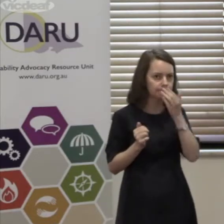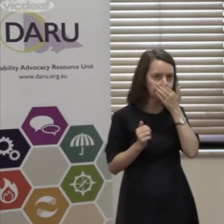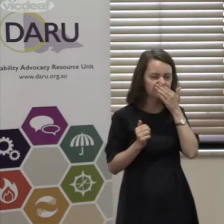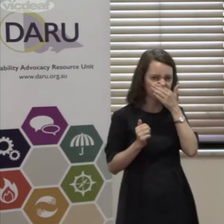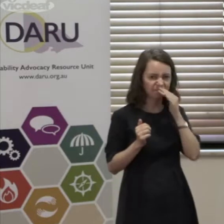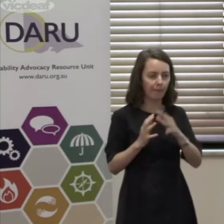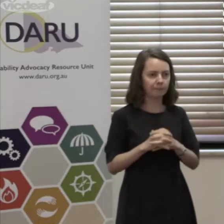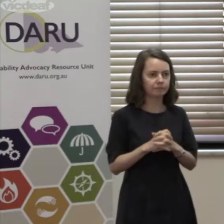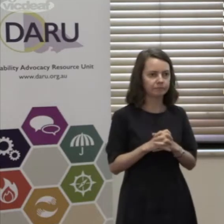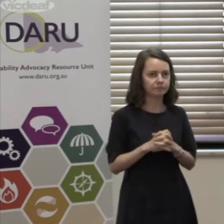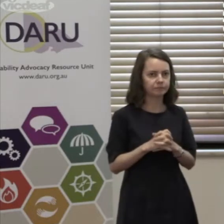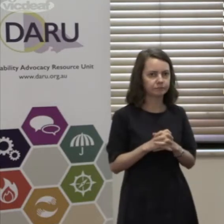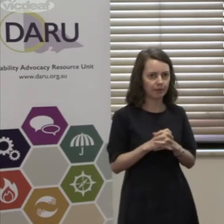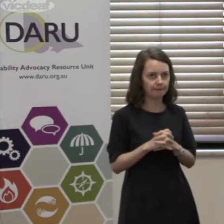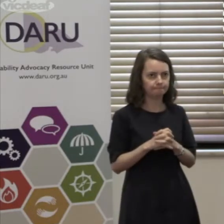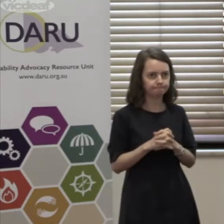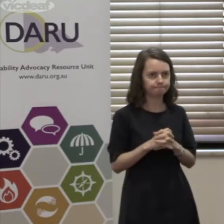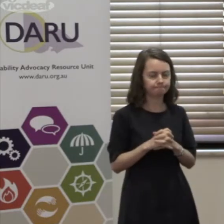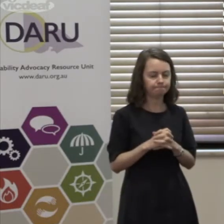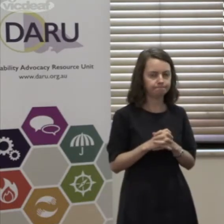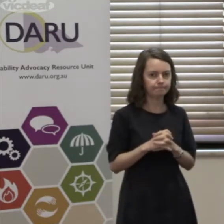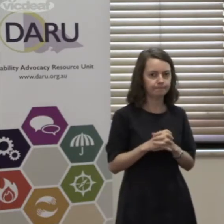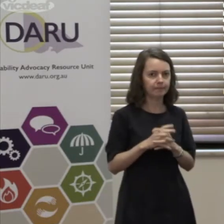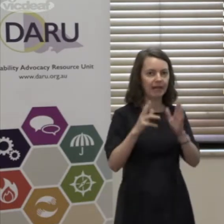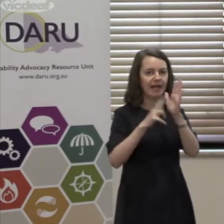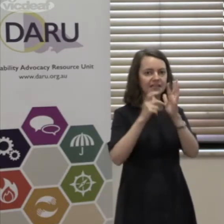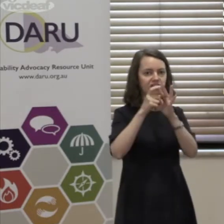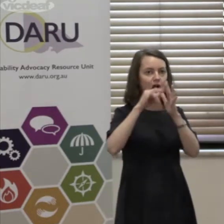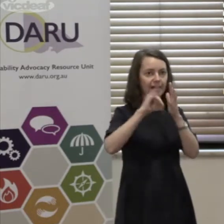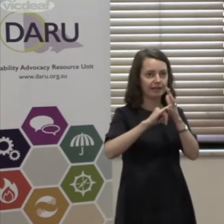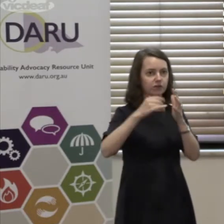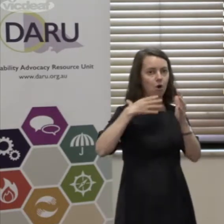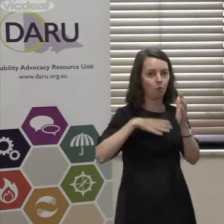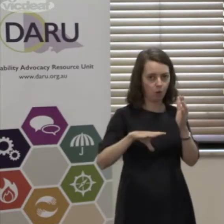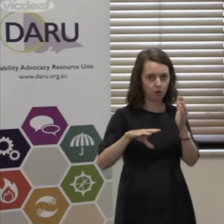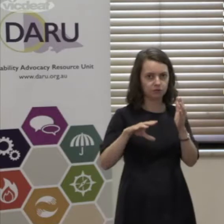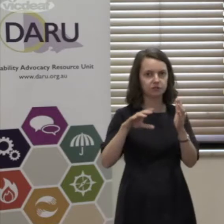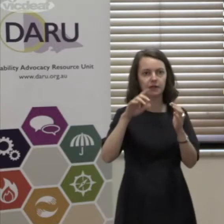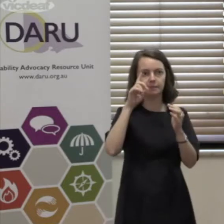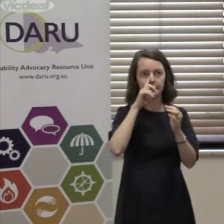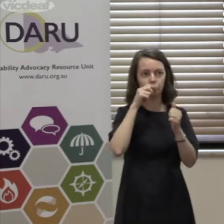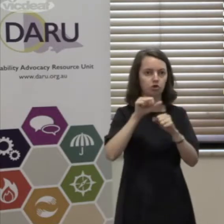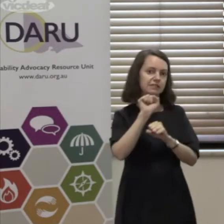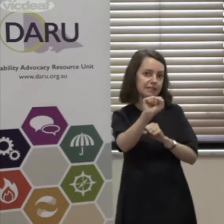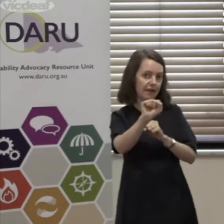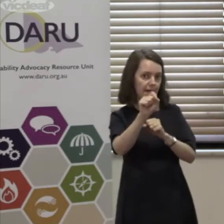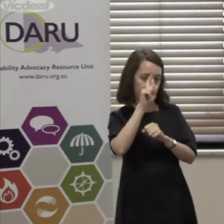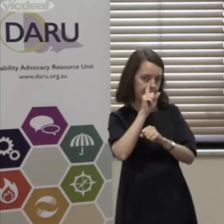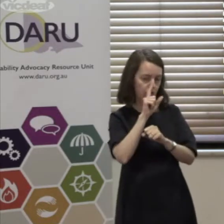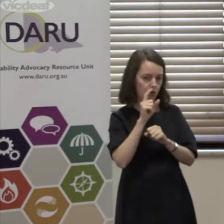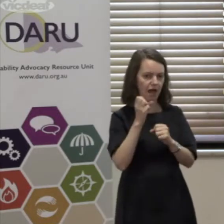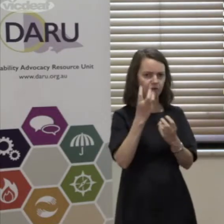the NDIS resources as efficiently as possible. So they basically stream people into three streams. So the first stream